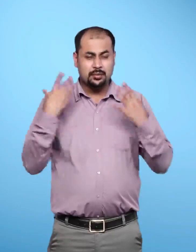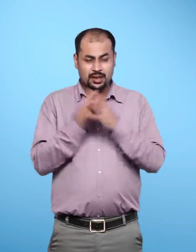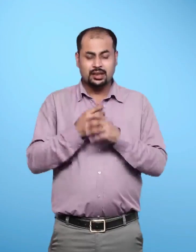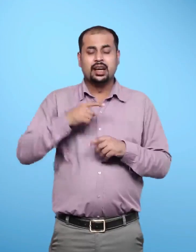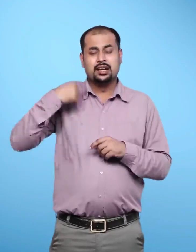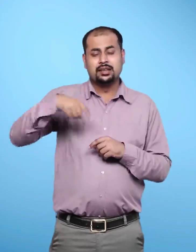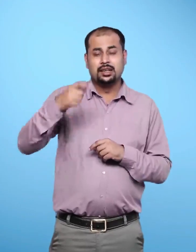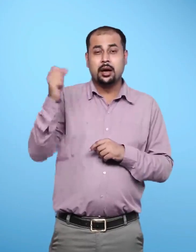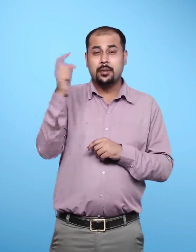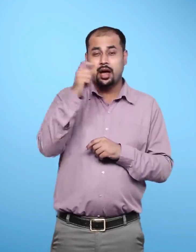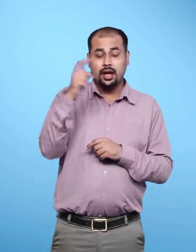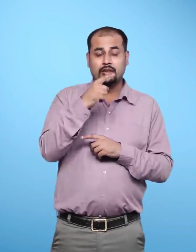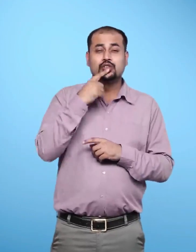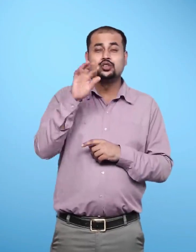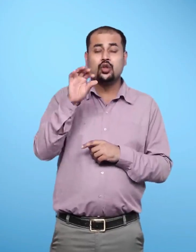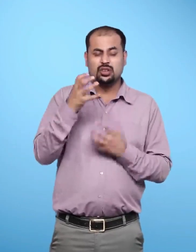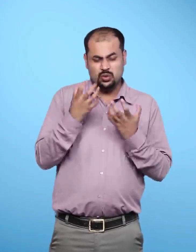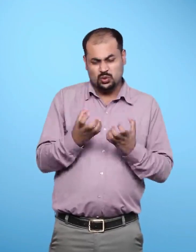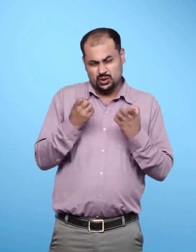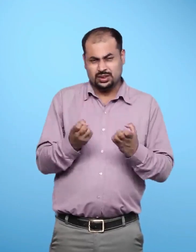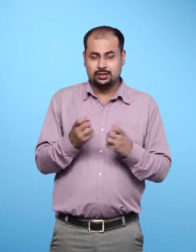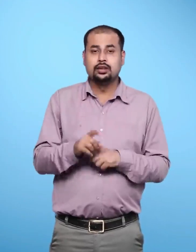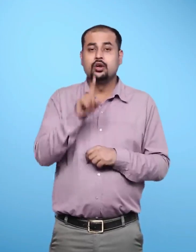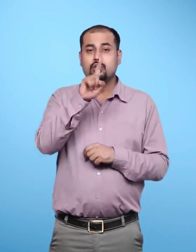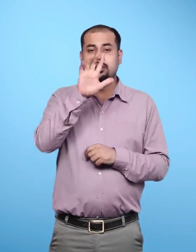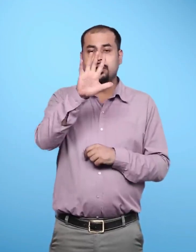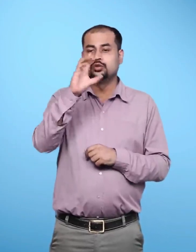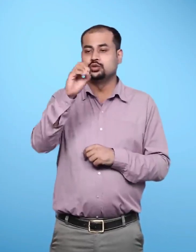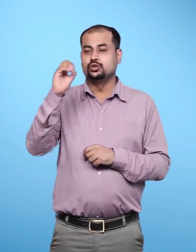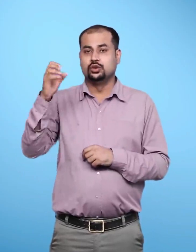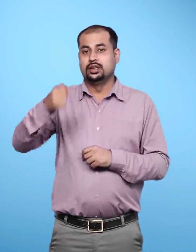we would need 1,500 kilograms salt every month.